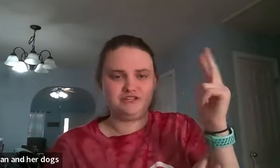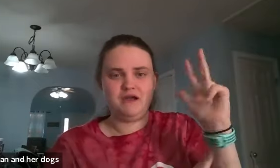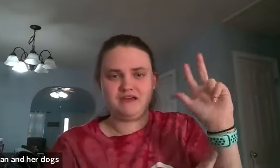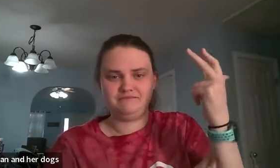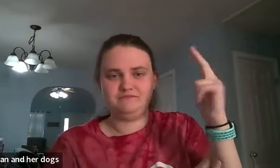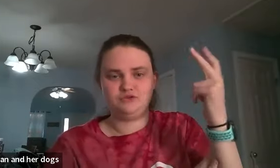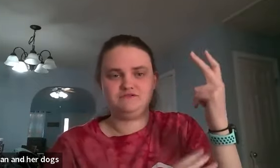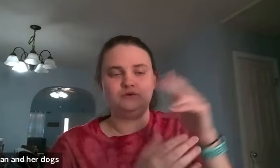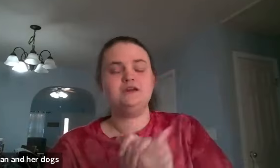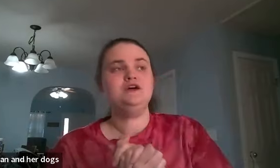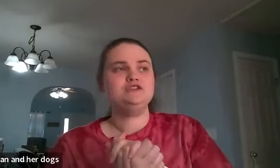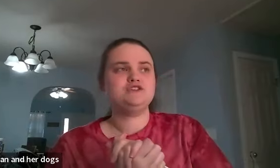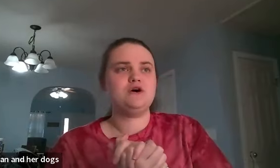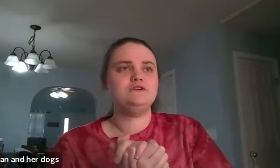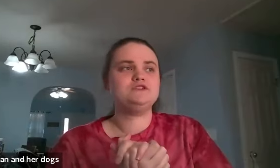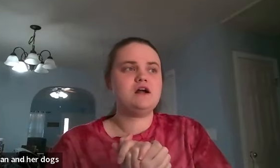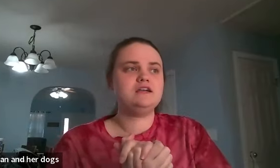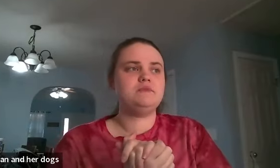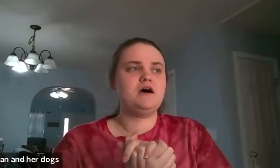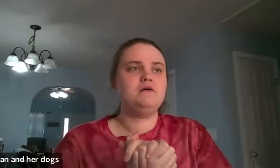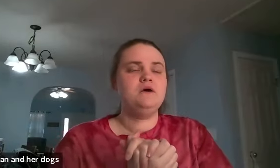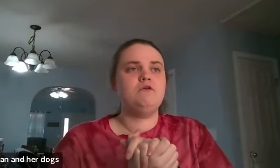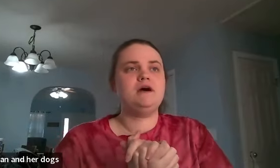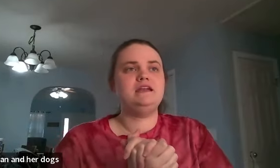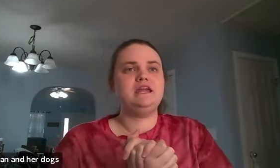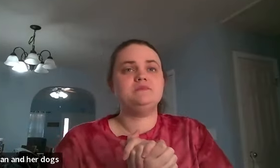you have that motion for it. So if you're talking about, well, my name is